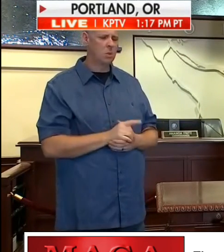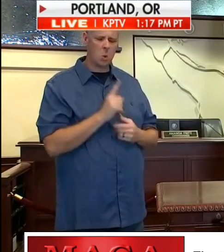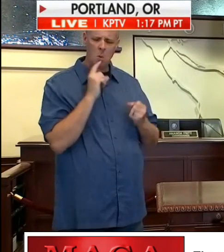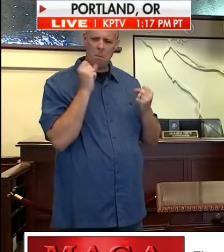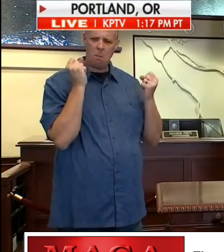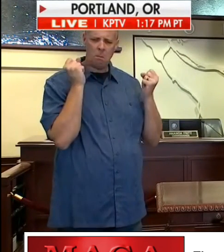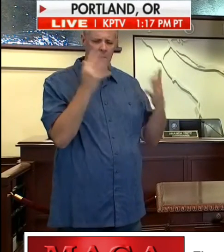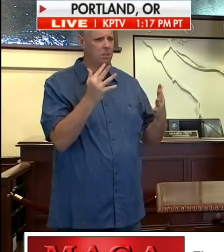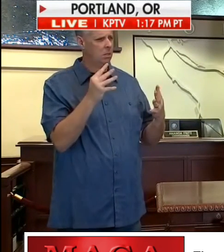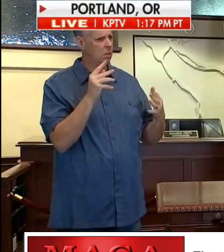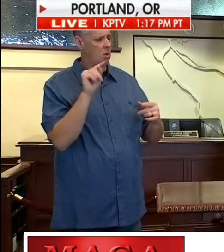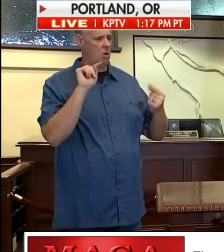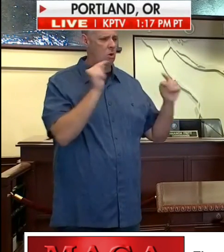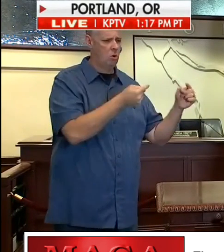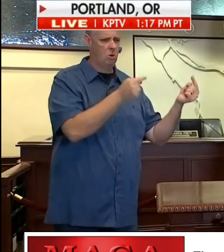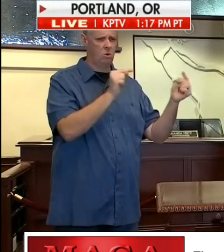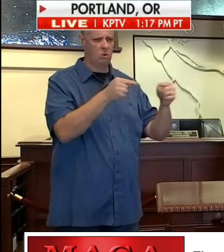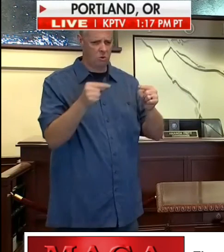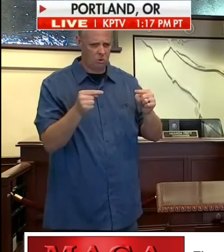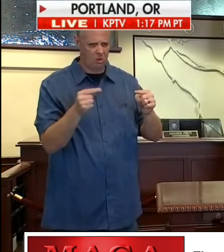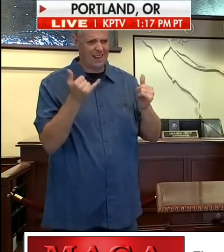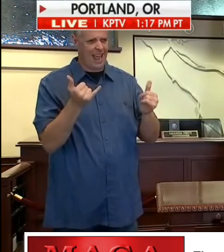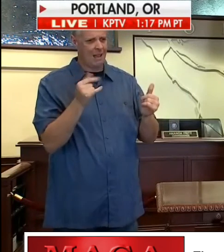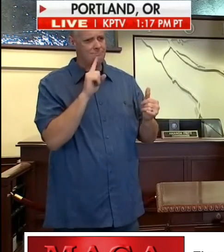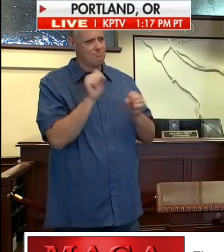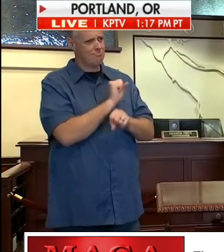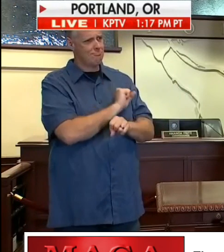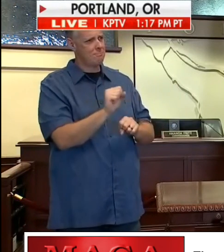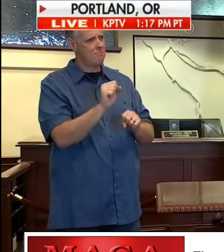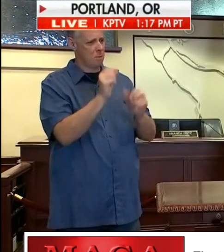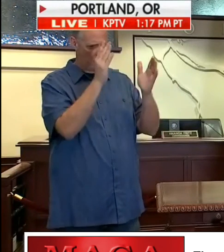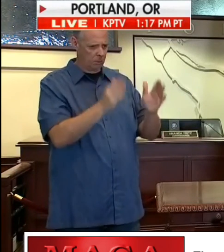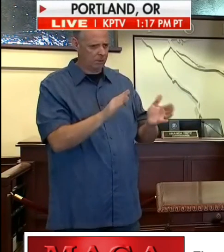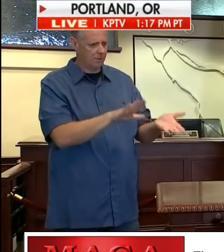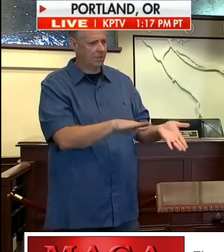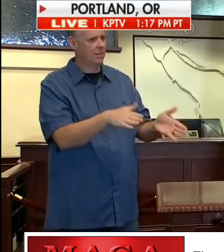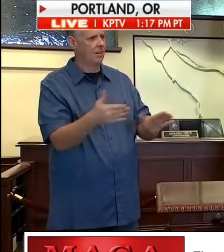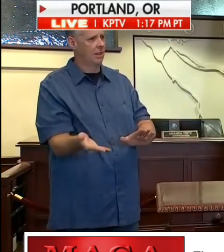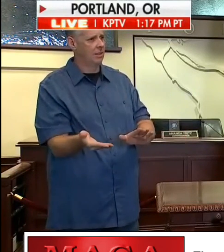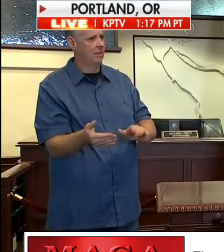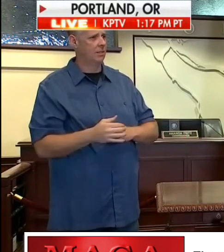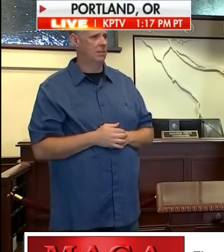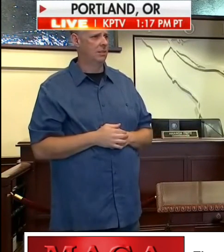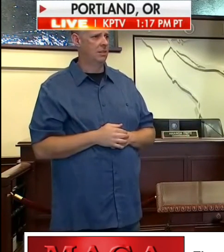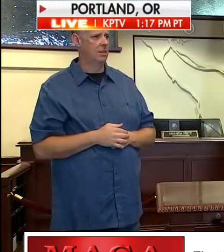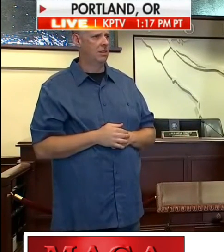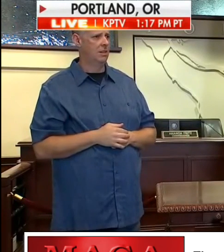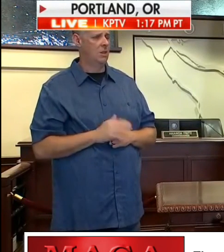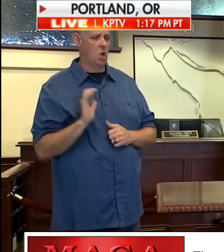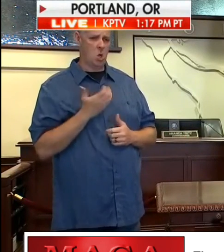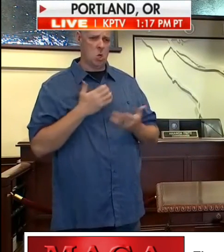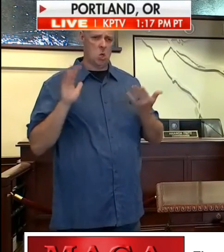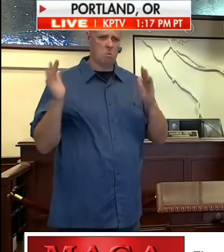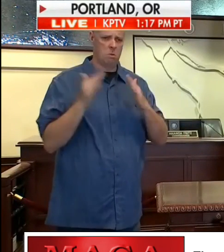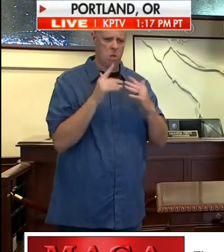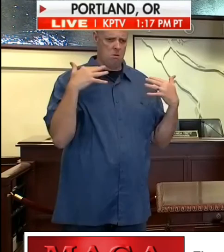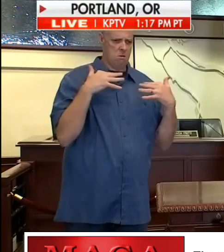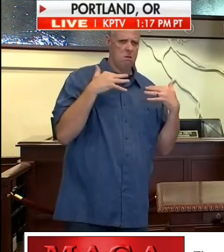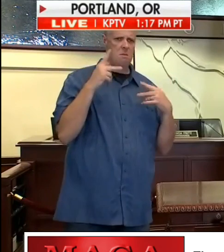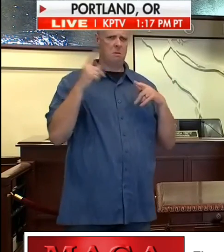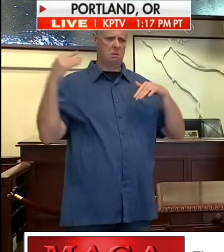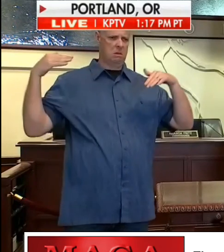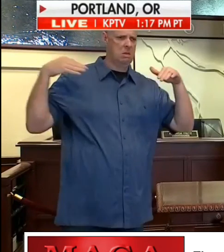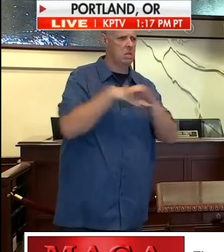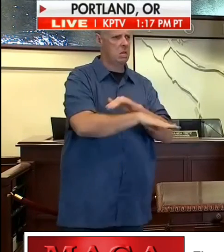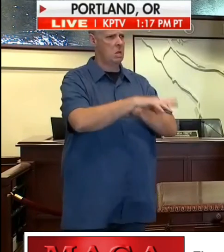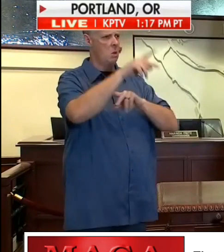been injured, and now somebody's died. Our community is being terrorized by people coming into Portland